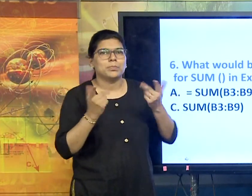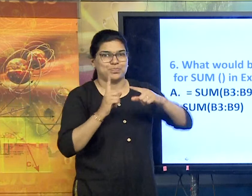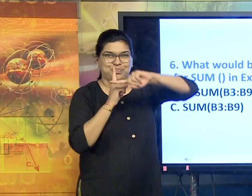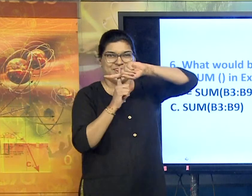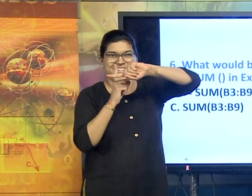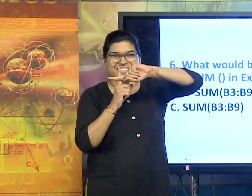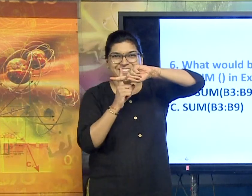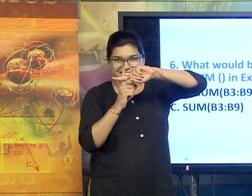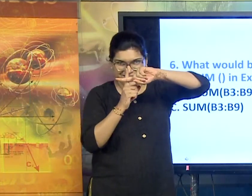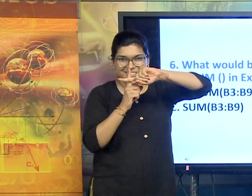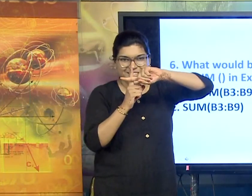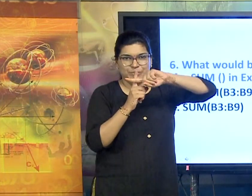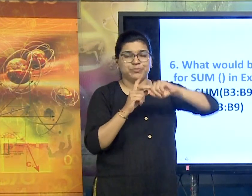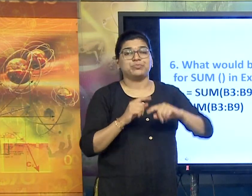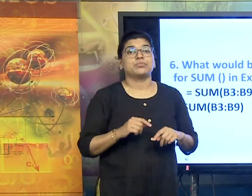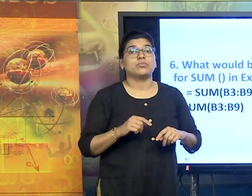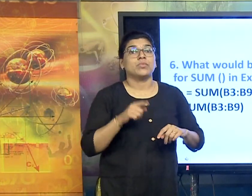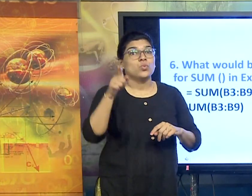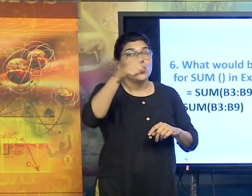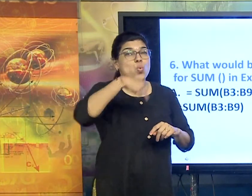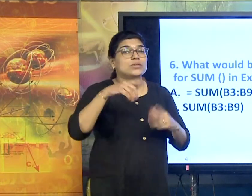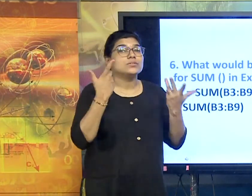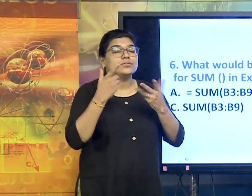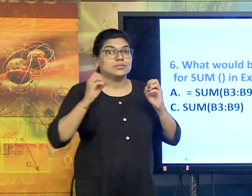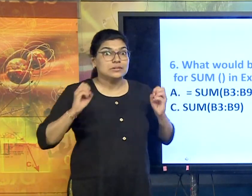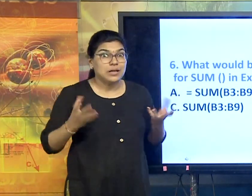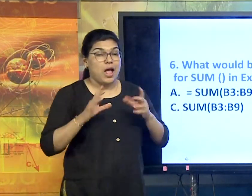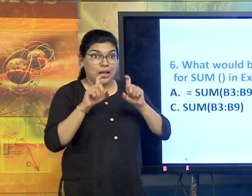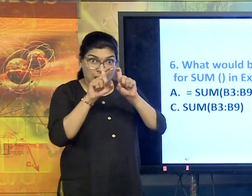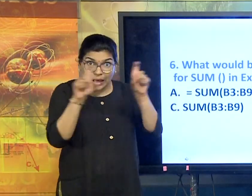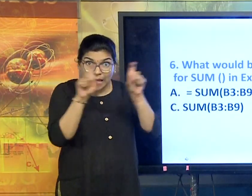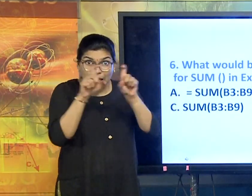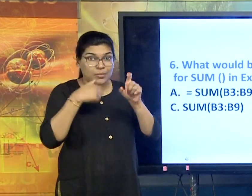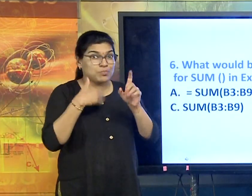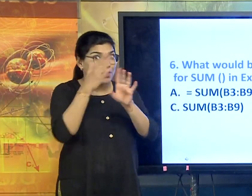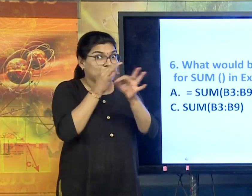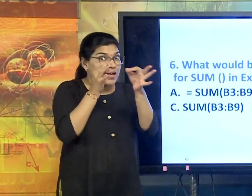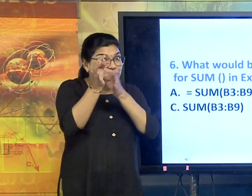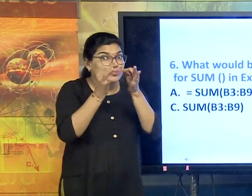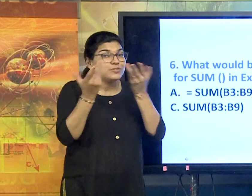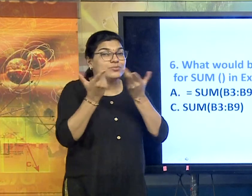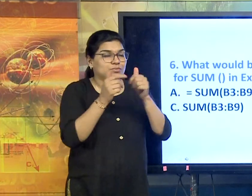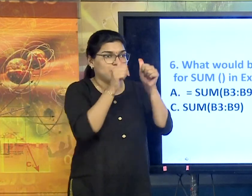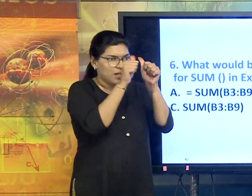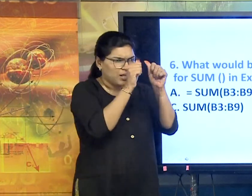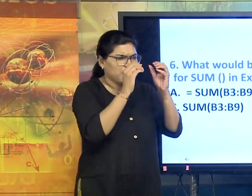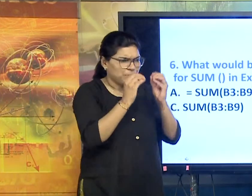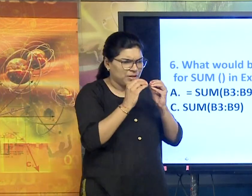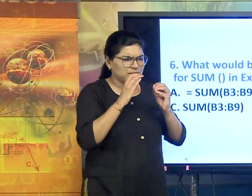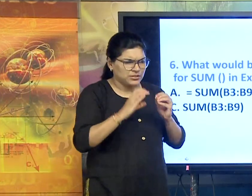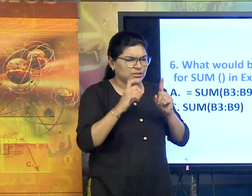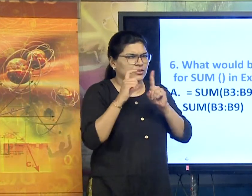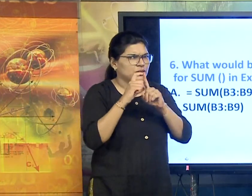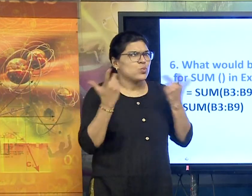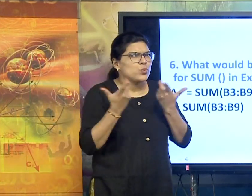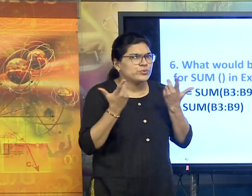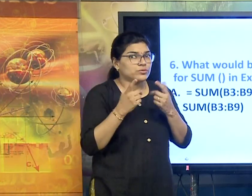you remember SUM sum? Sum means plus. So I'm just explaining you again that